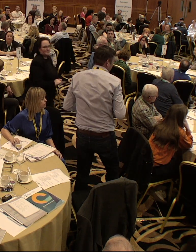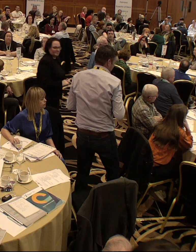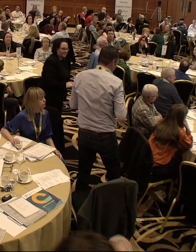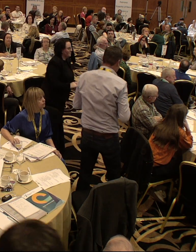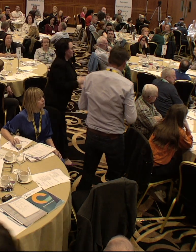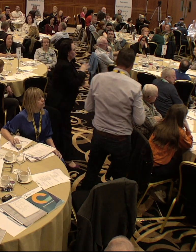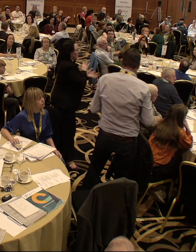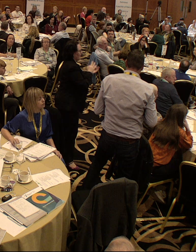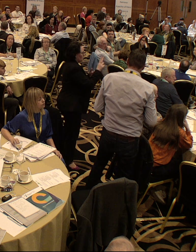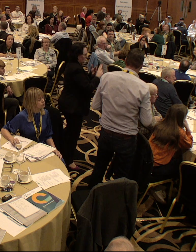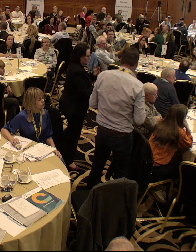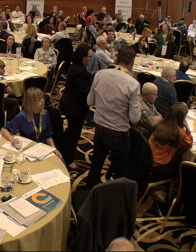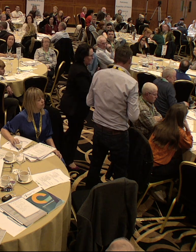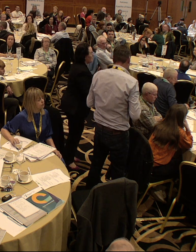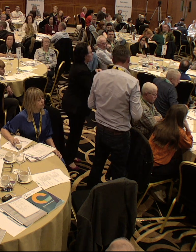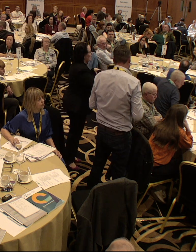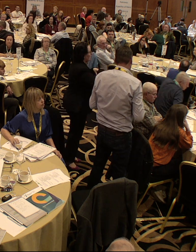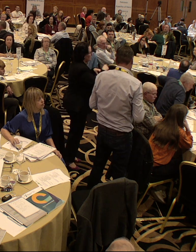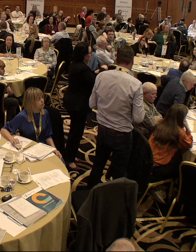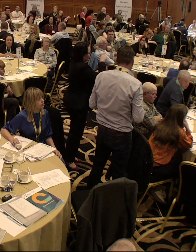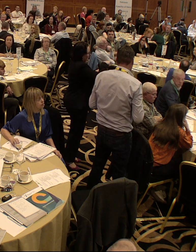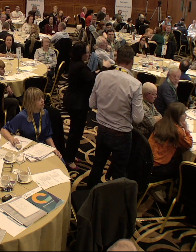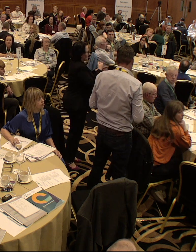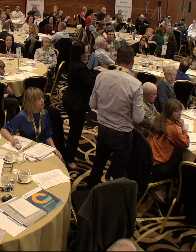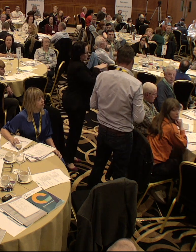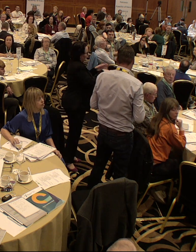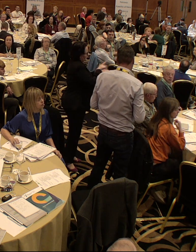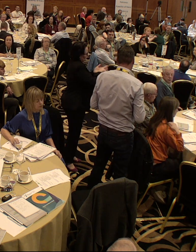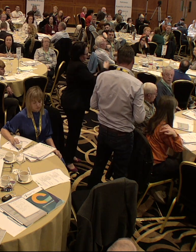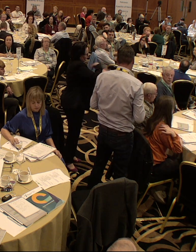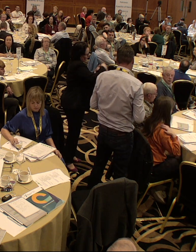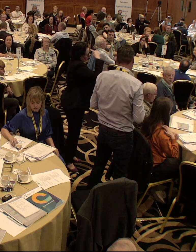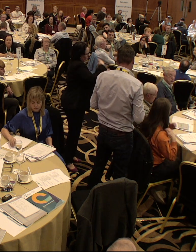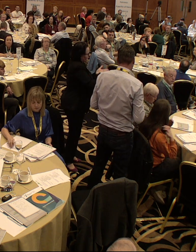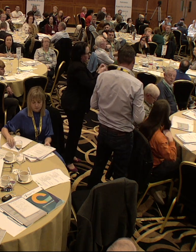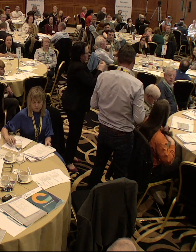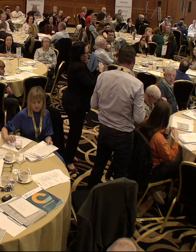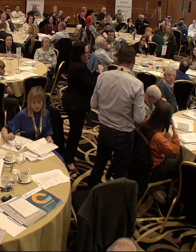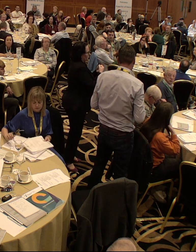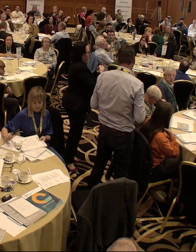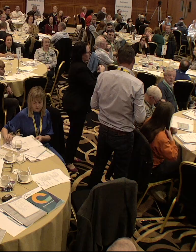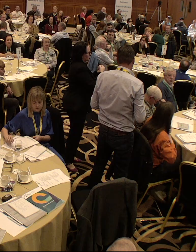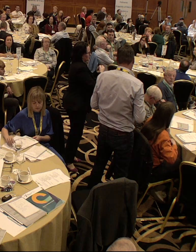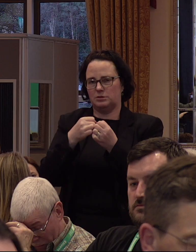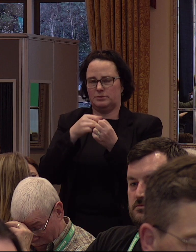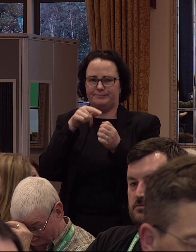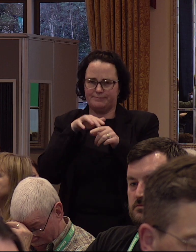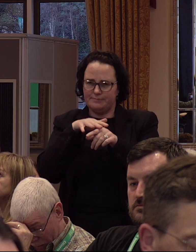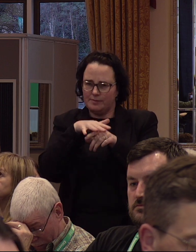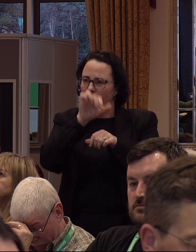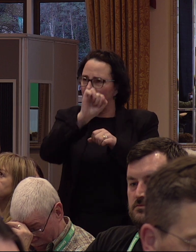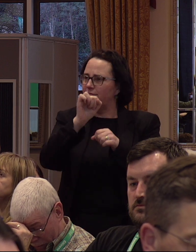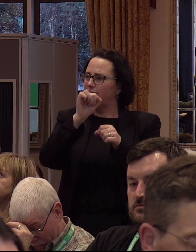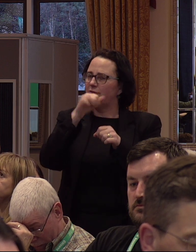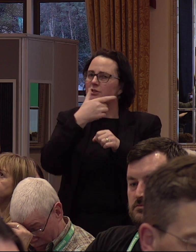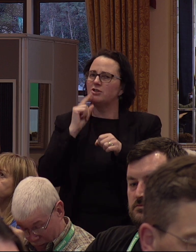Good afternoon. The majority of citizens at table 12 decided that social conditioning about gender have a greater